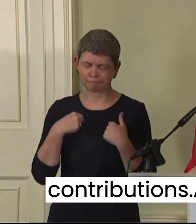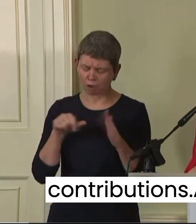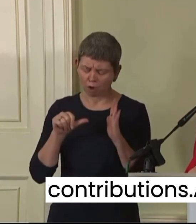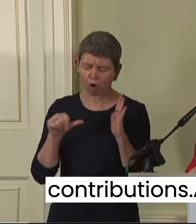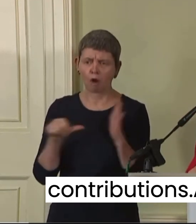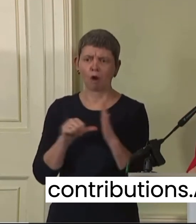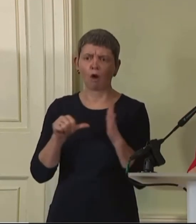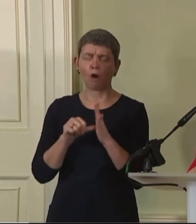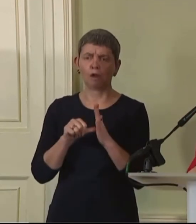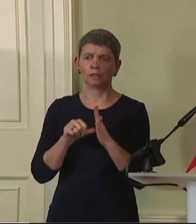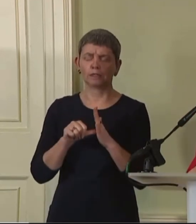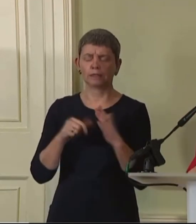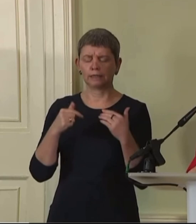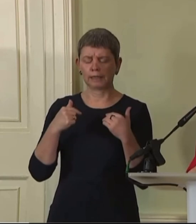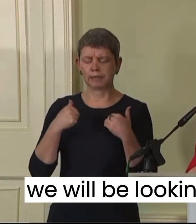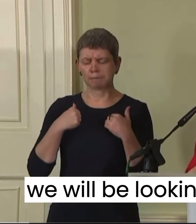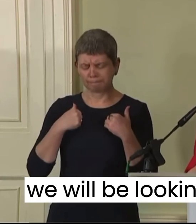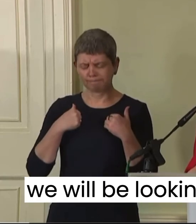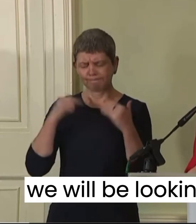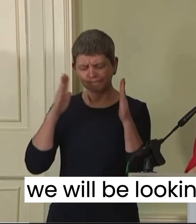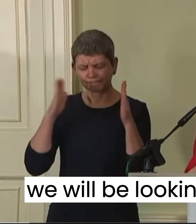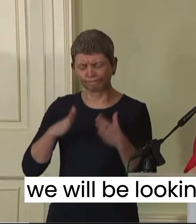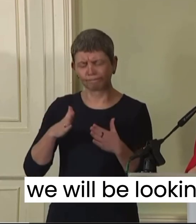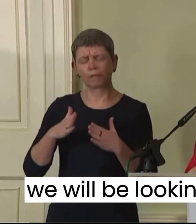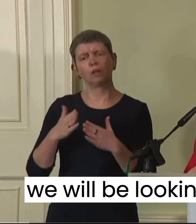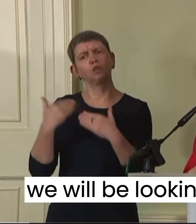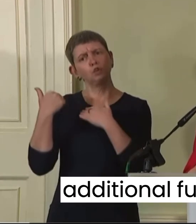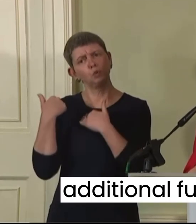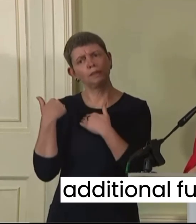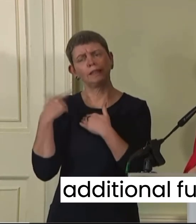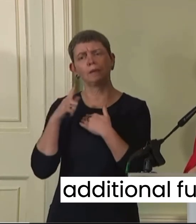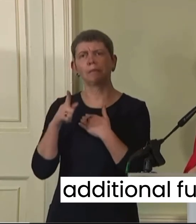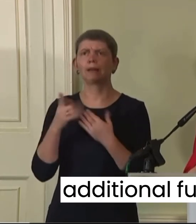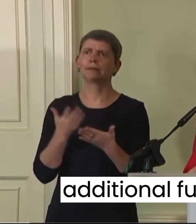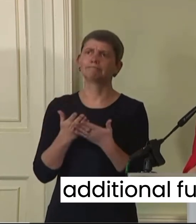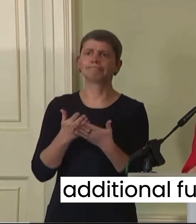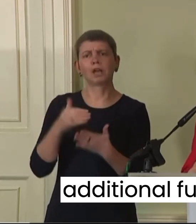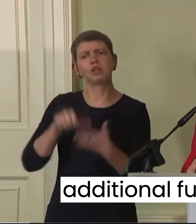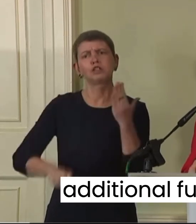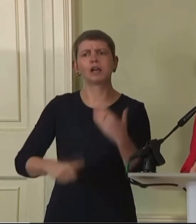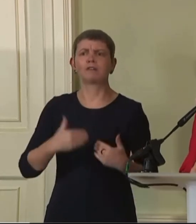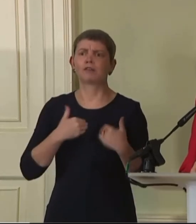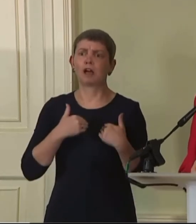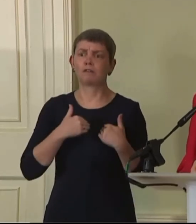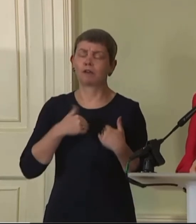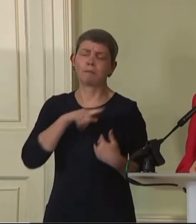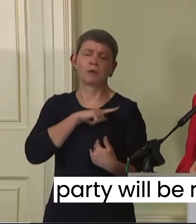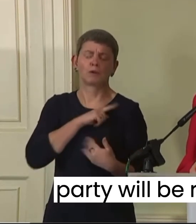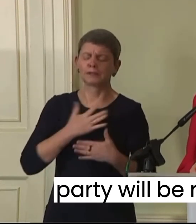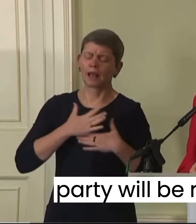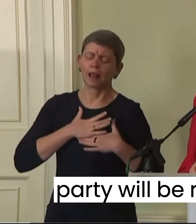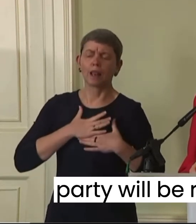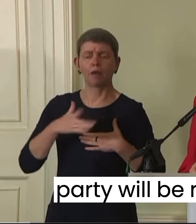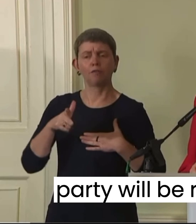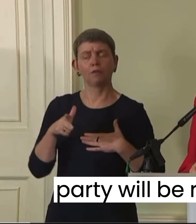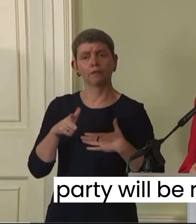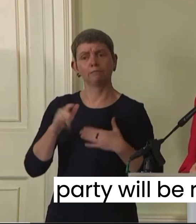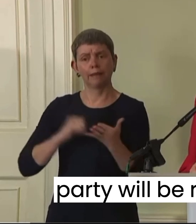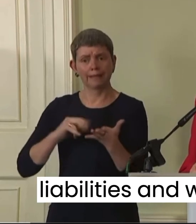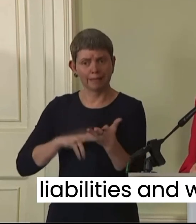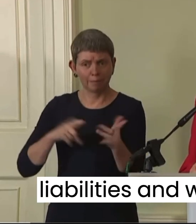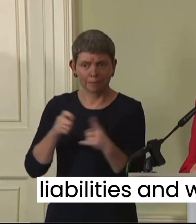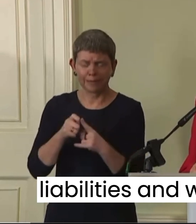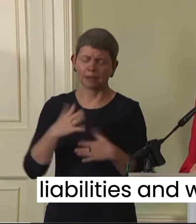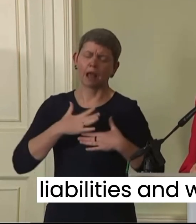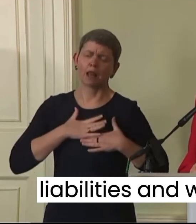contributions. As would be normal, we will be looking at how we can raise additional funds as well. But the party will be ready to meet all